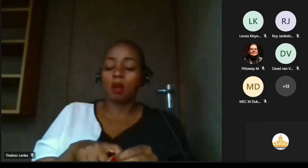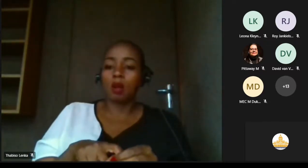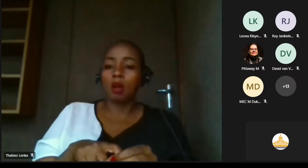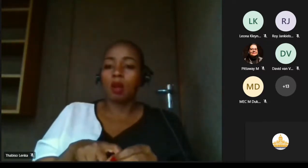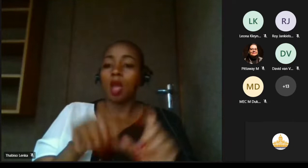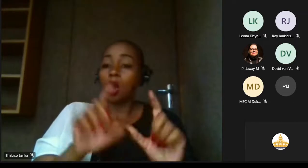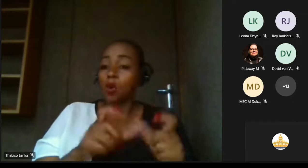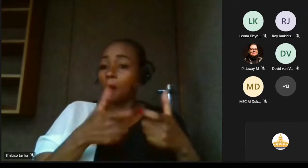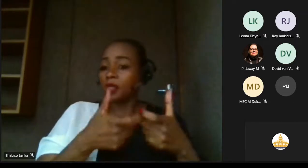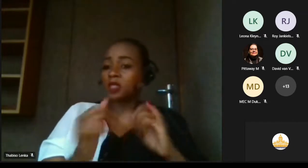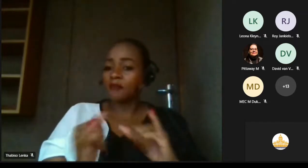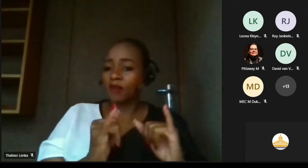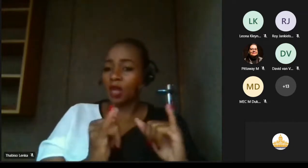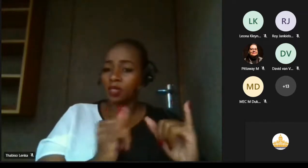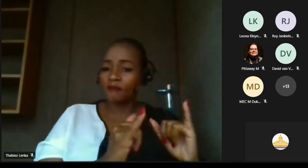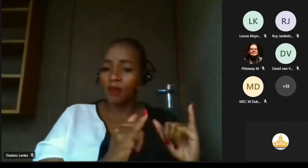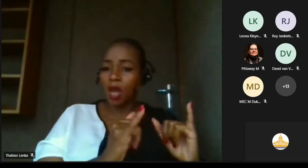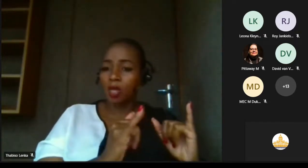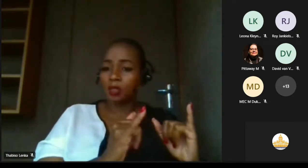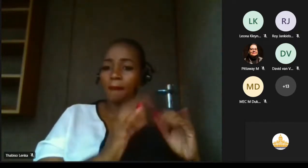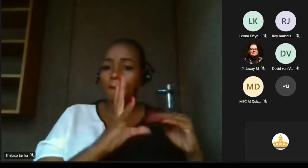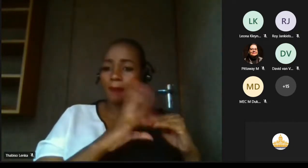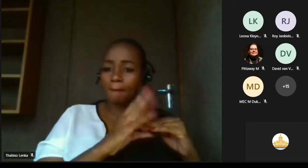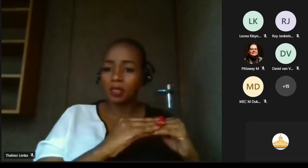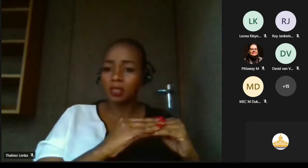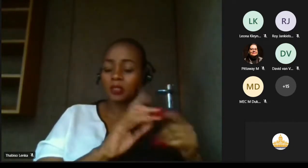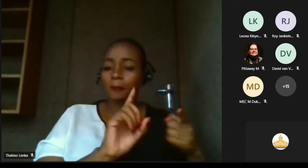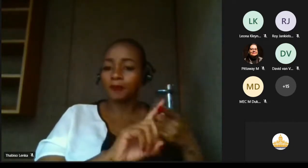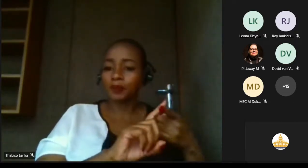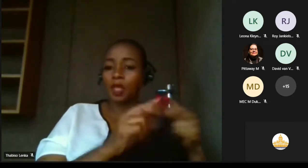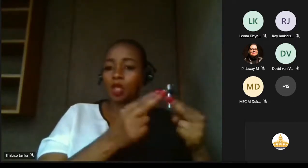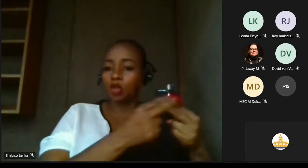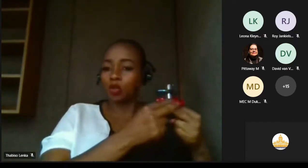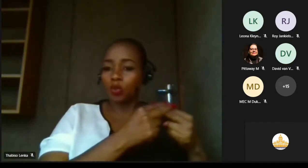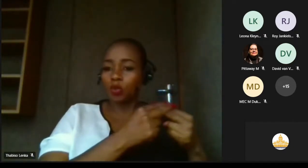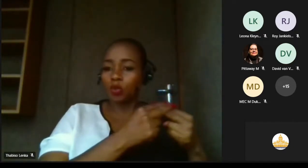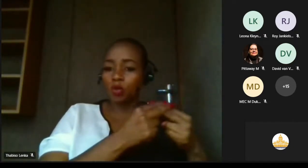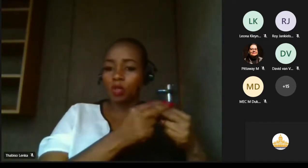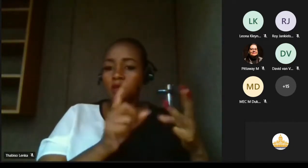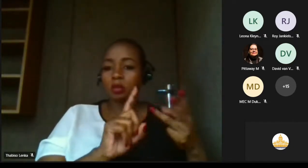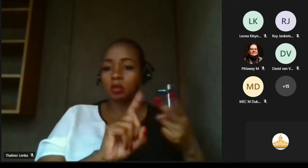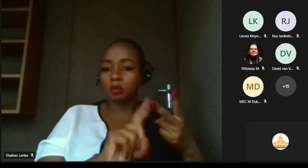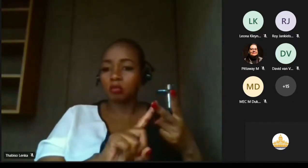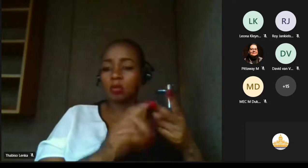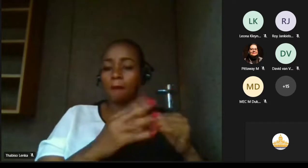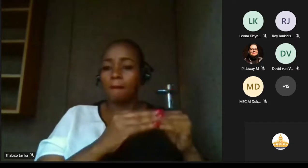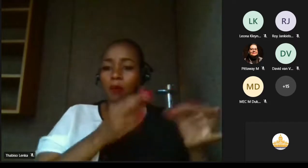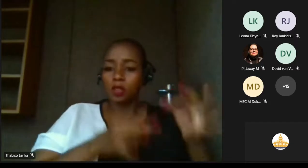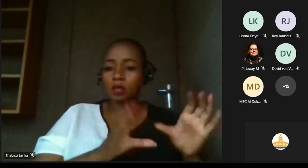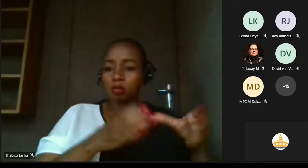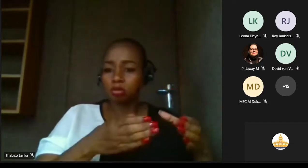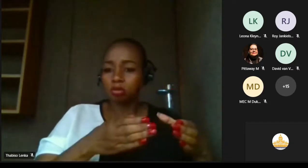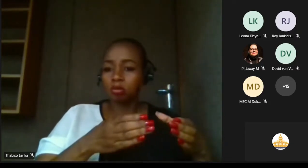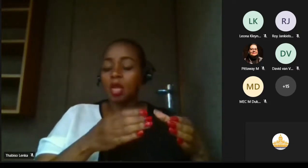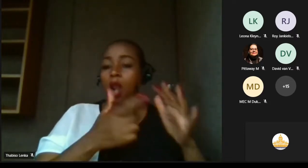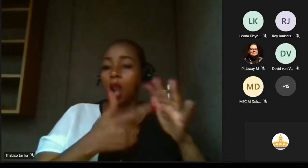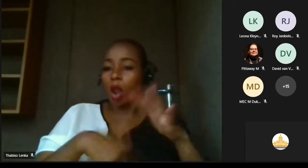The committee invited the following members of the public, unions, political parties, South African Local